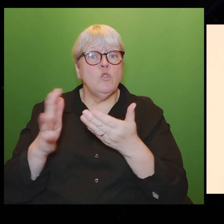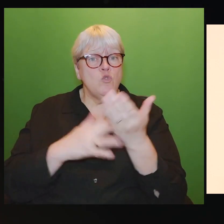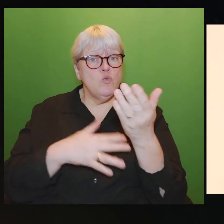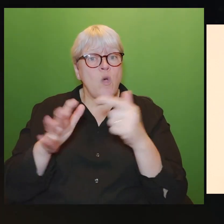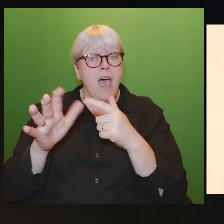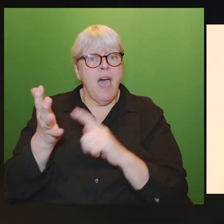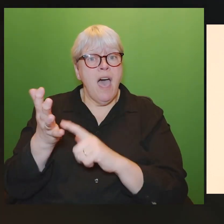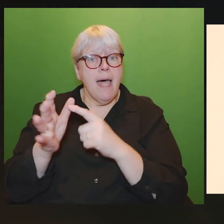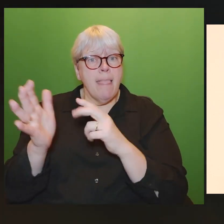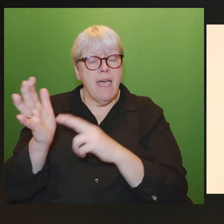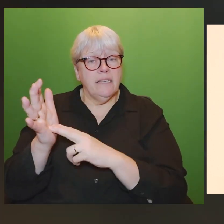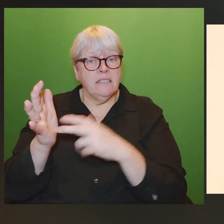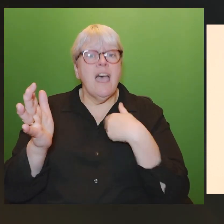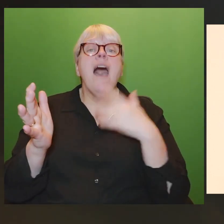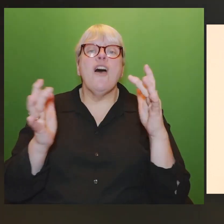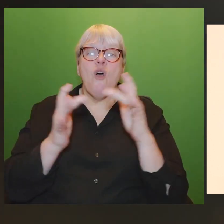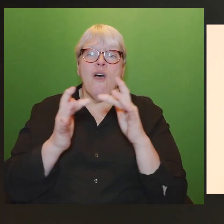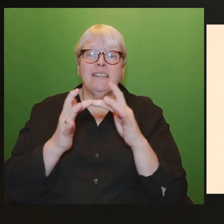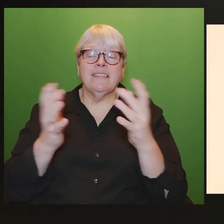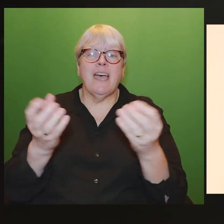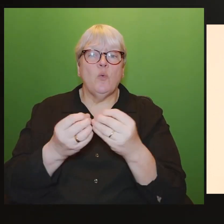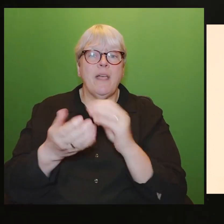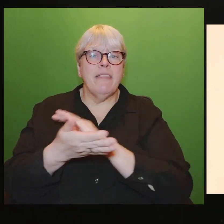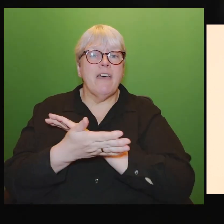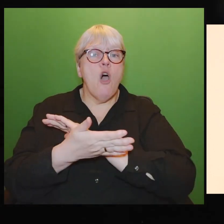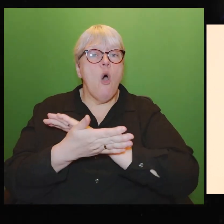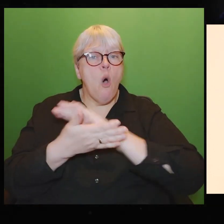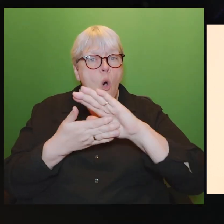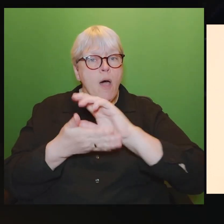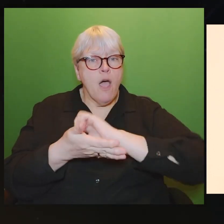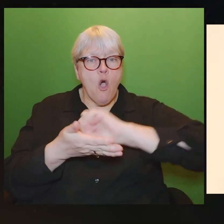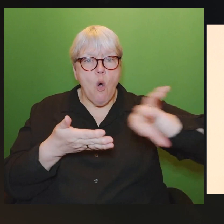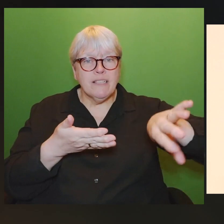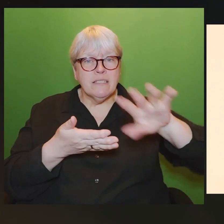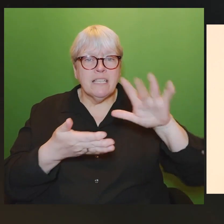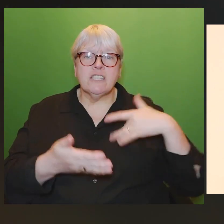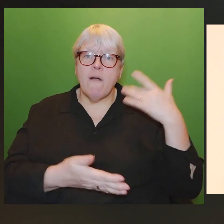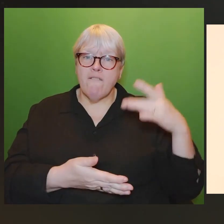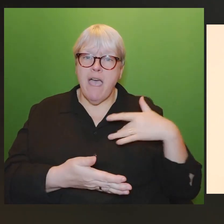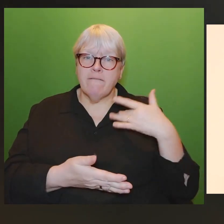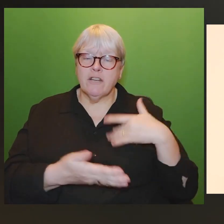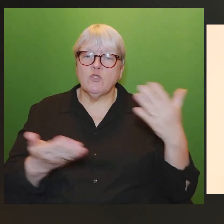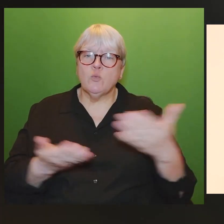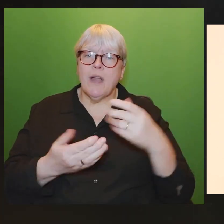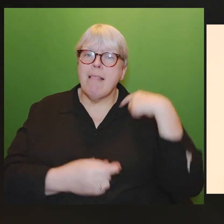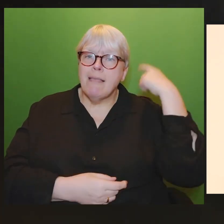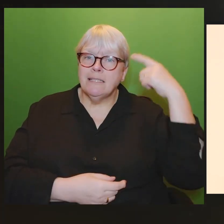scattered to the ends of the earth. And I wondered, as I pondered this, were they